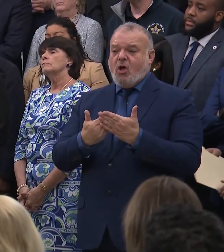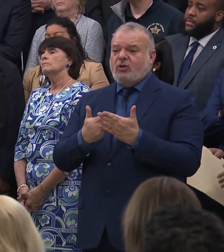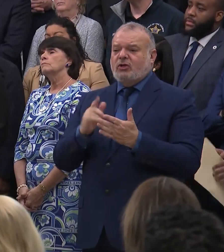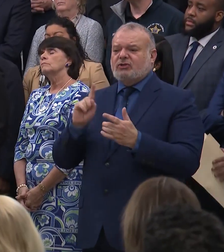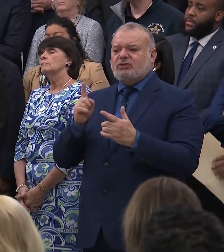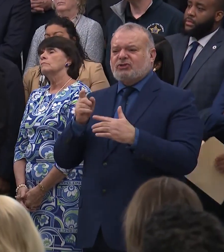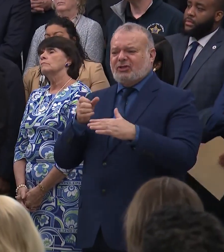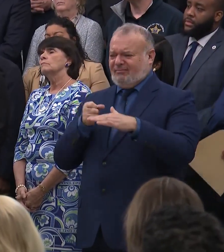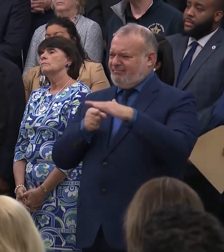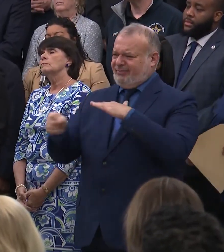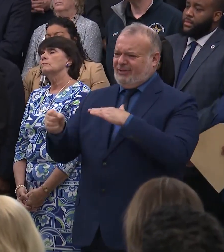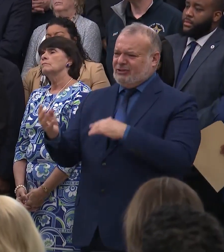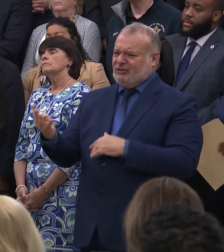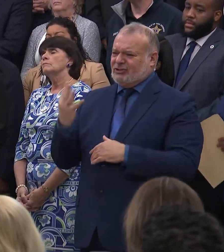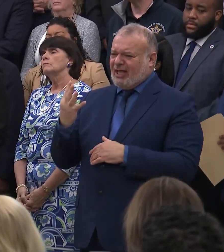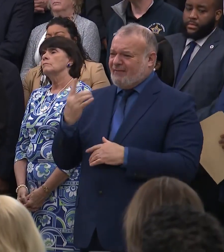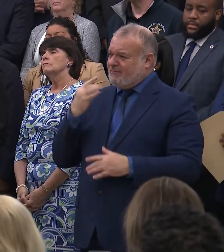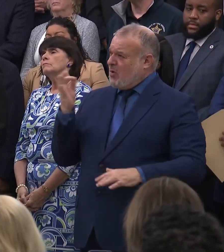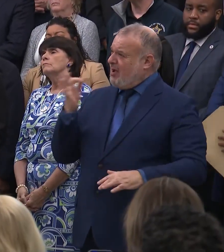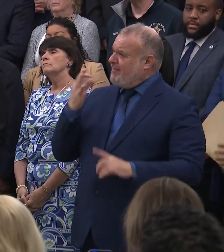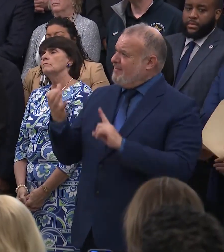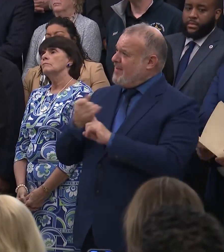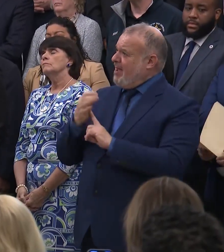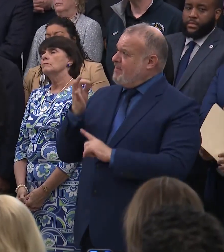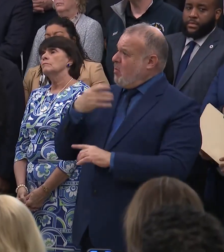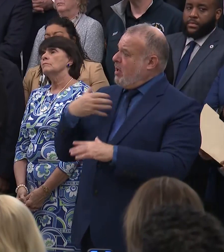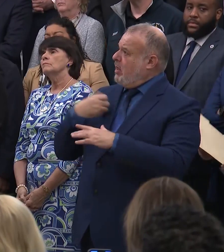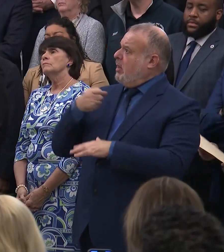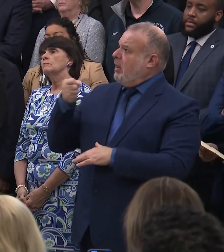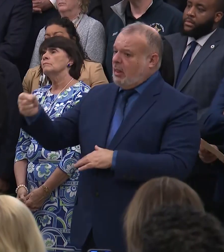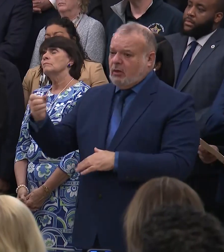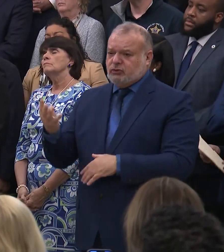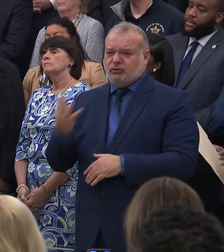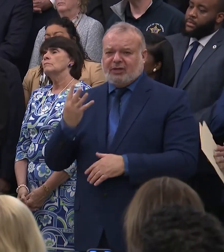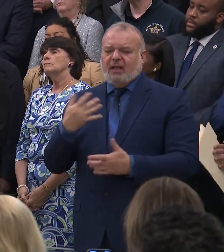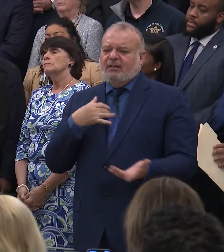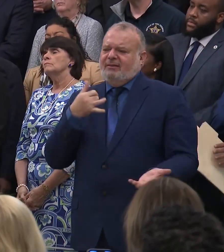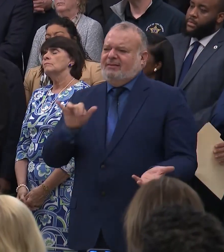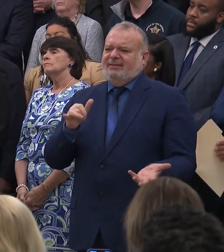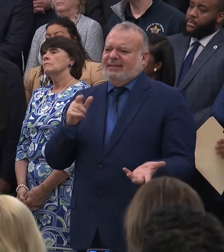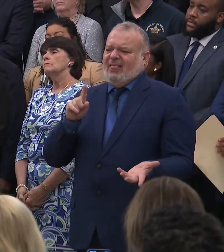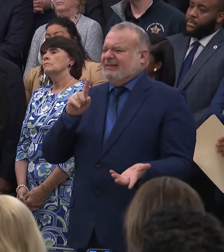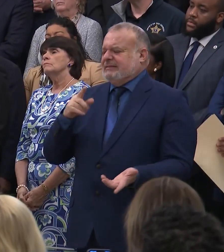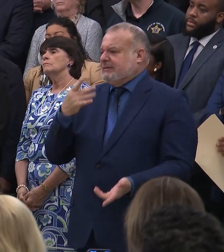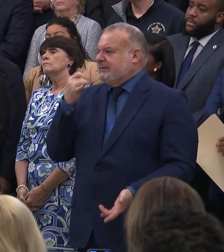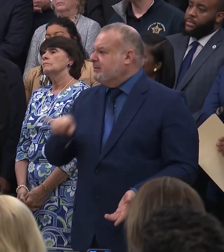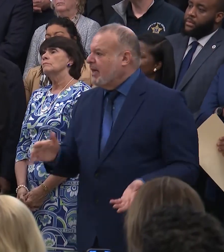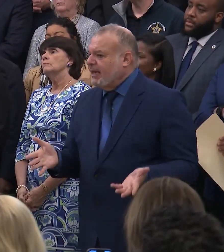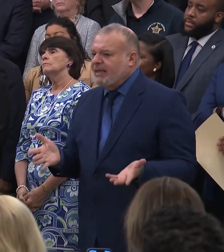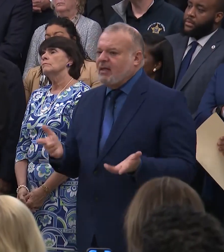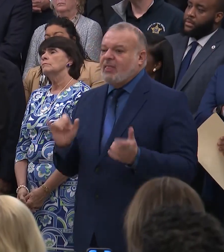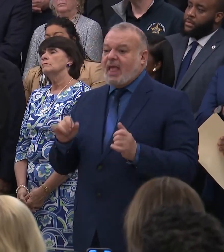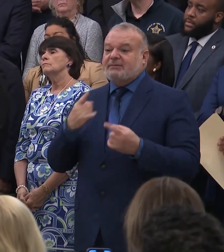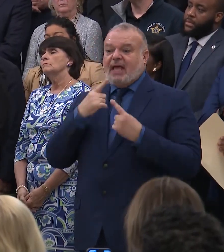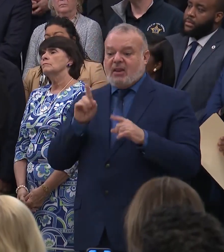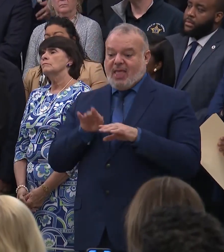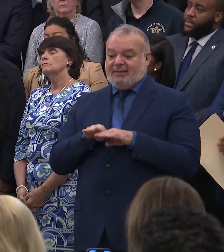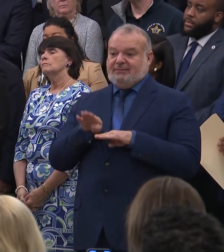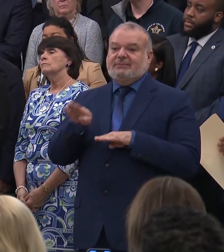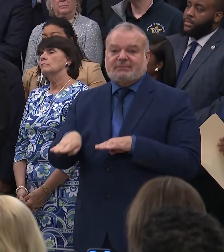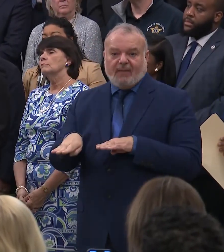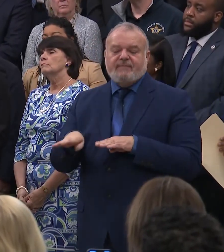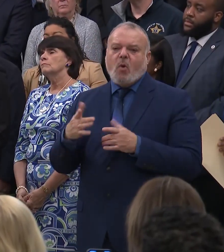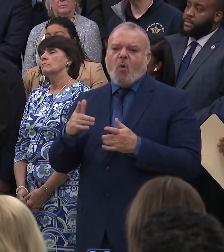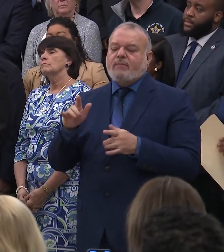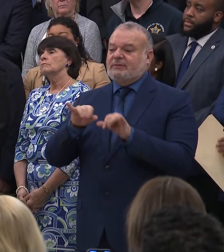And today's announcement is a big step in that process. I look forward to working closely with local nonprofits, the Cannabis